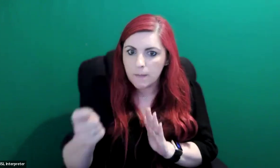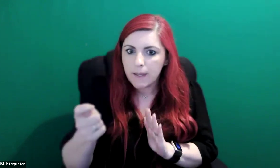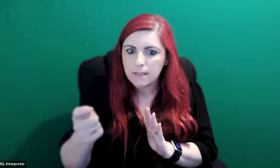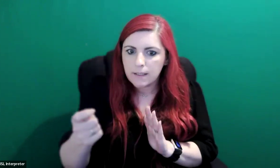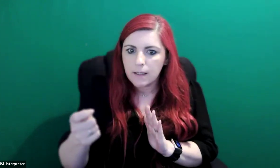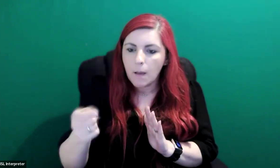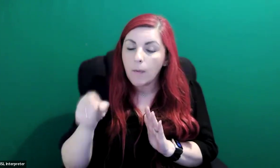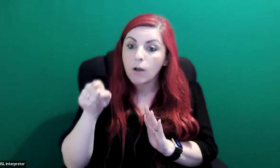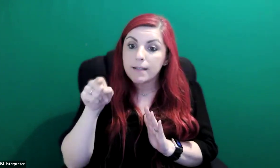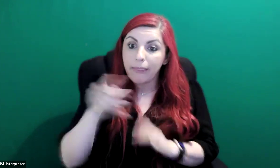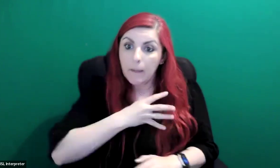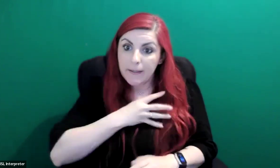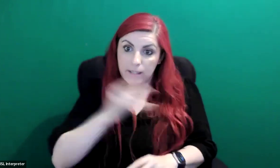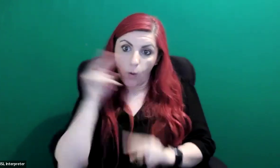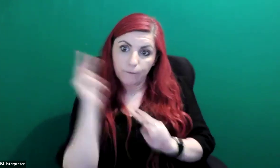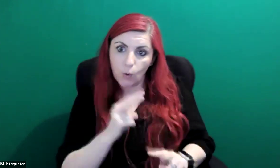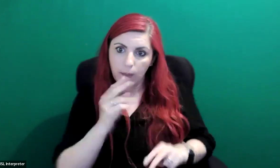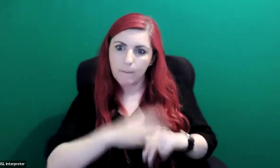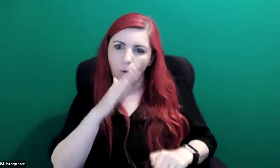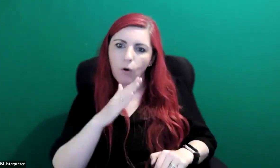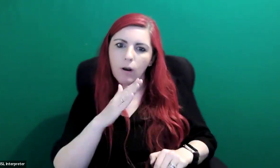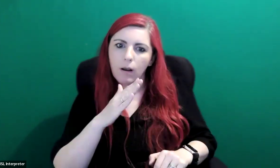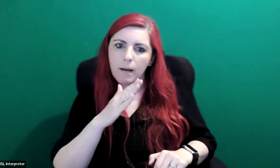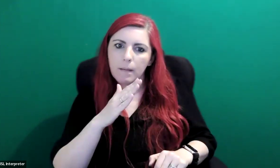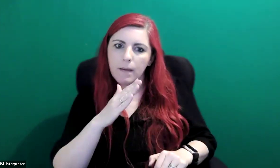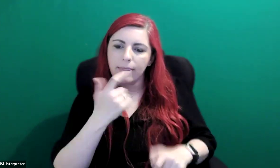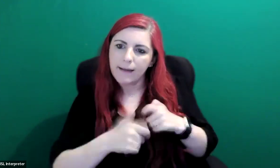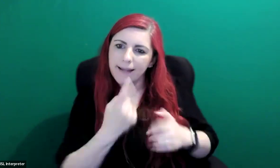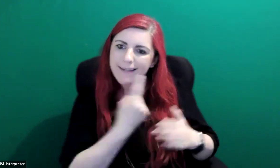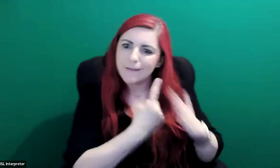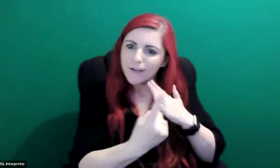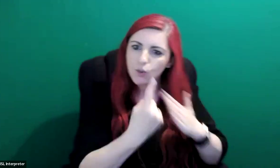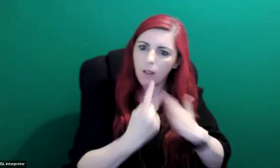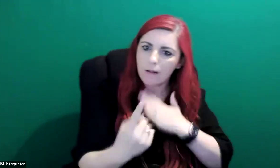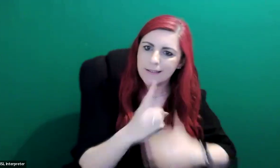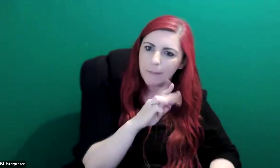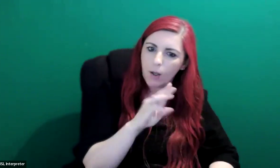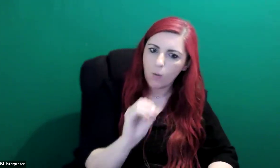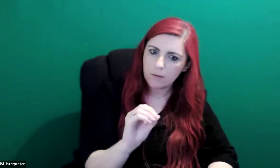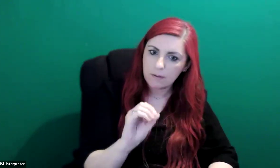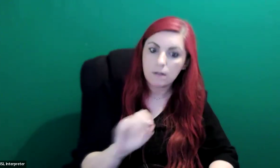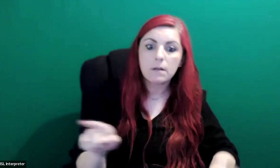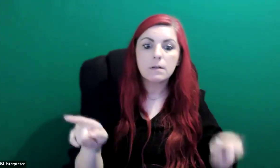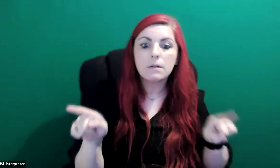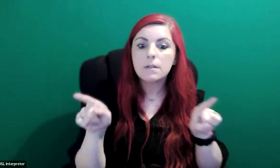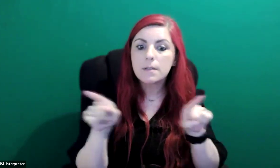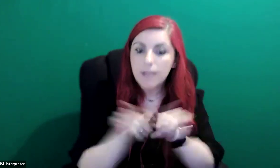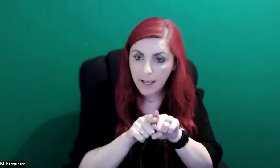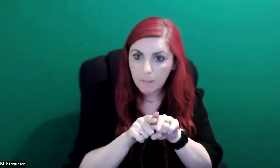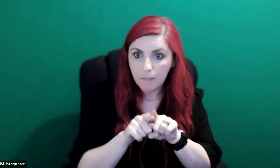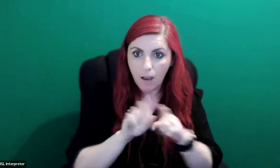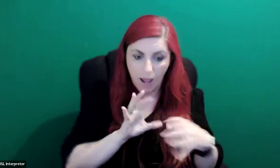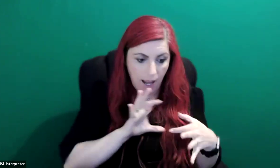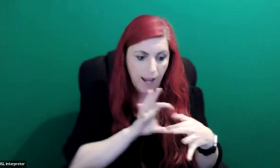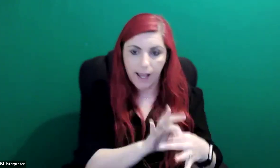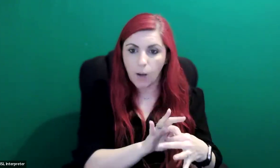take more seriously than a submission of a single DPO. You also should relate to the state body report and of course to